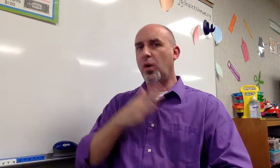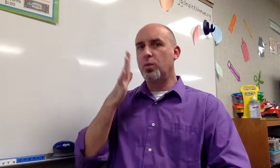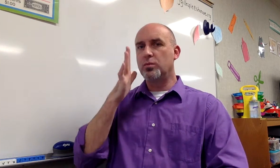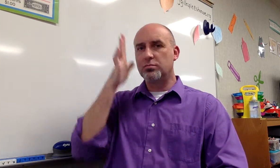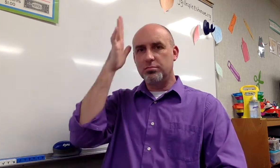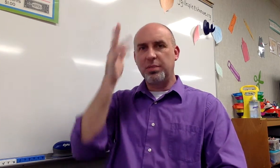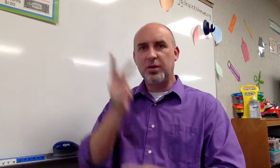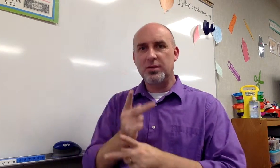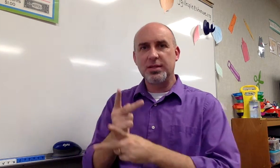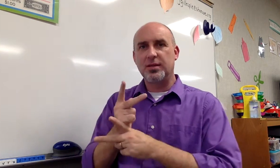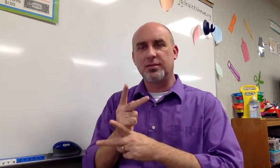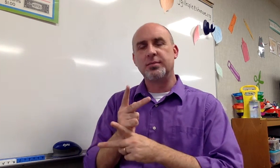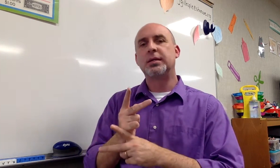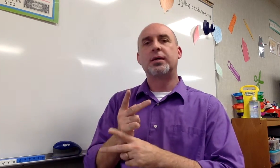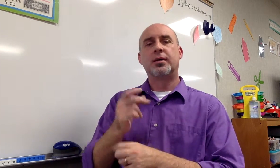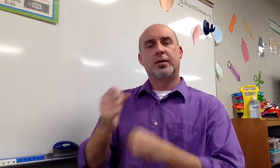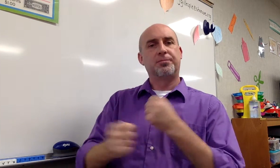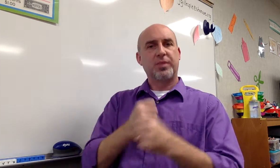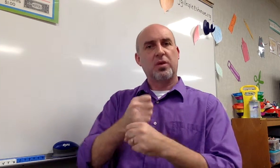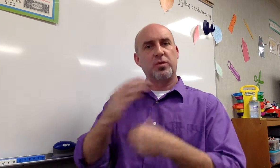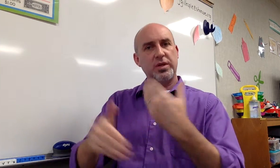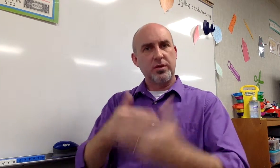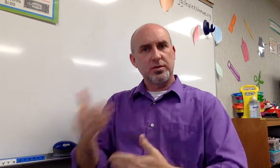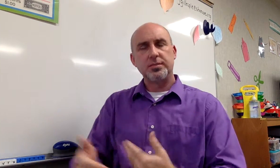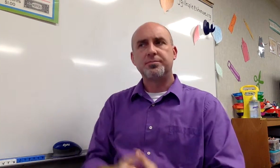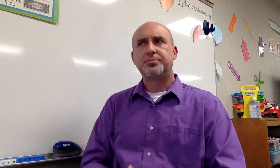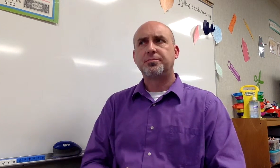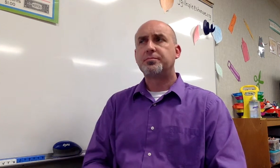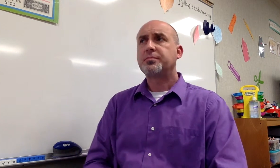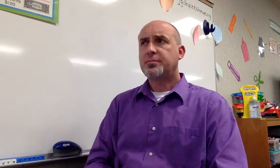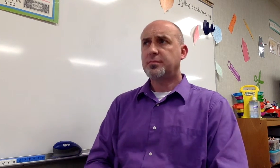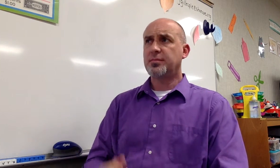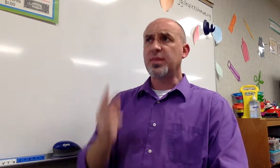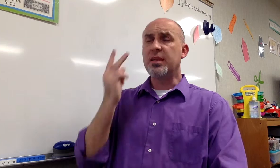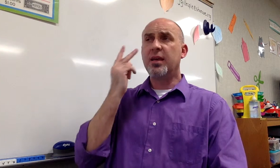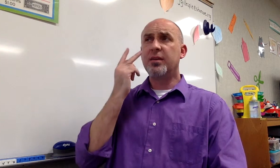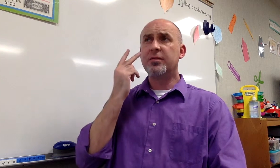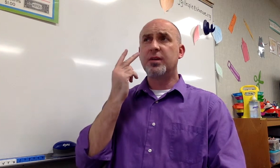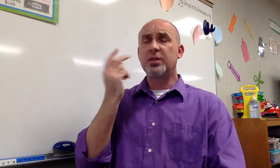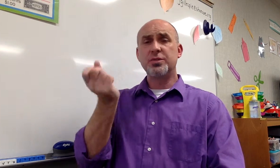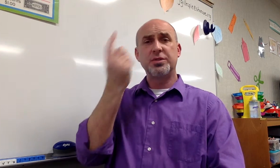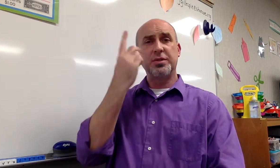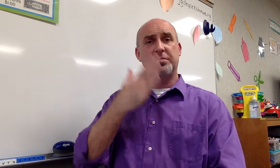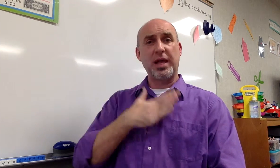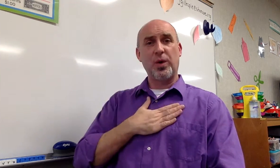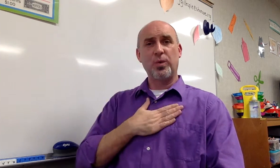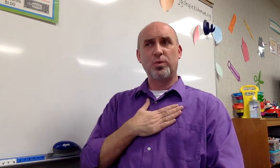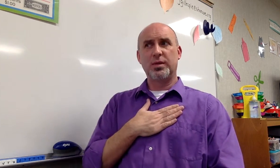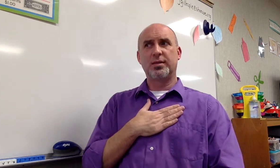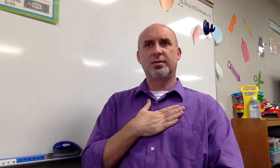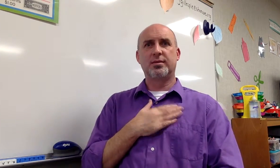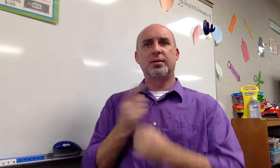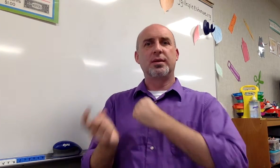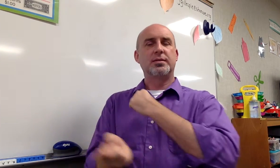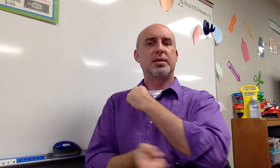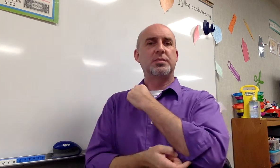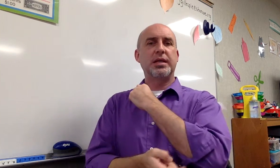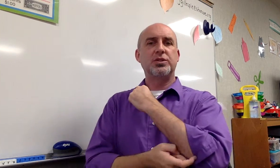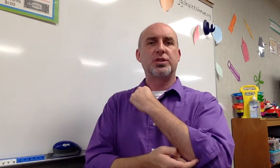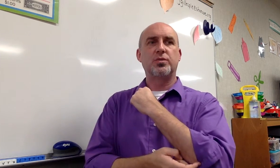own parenting over the years, I have understood my own temptation when